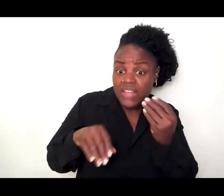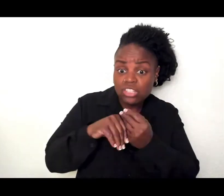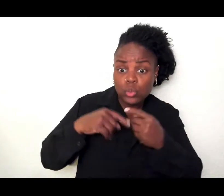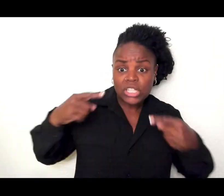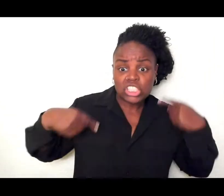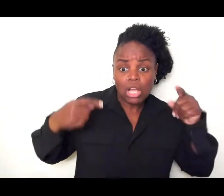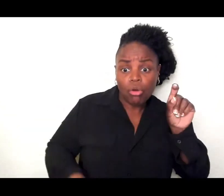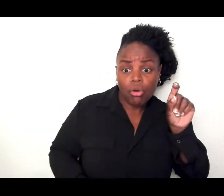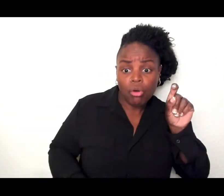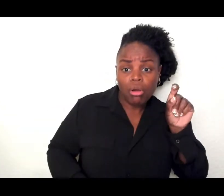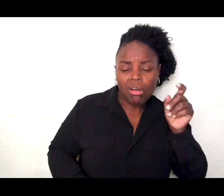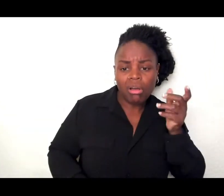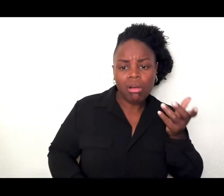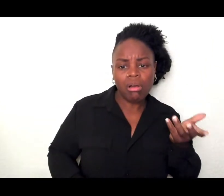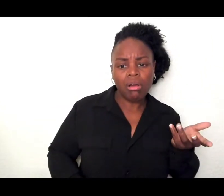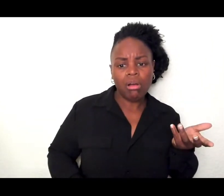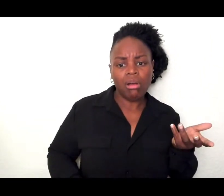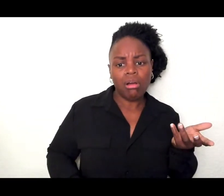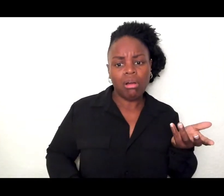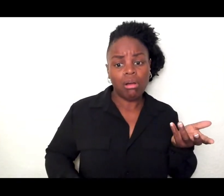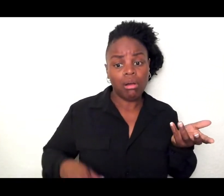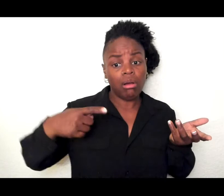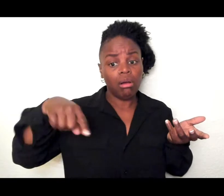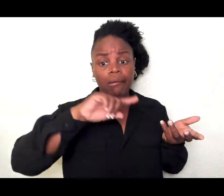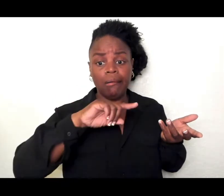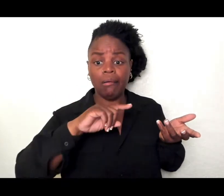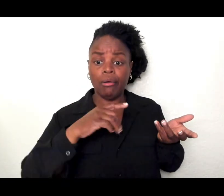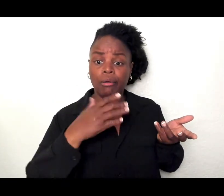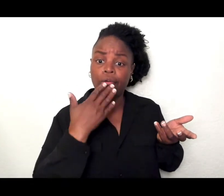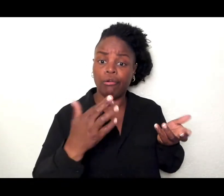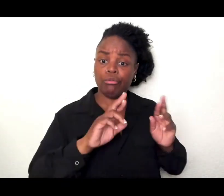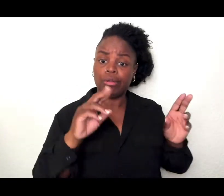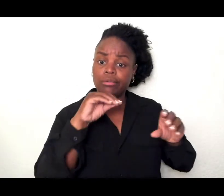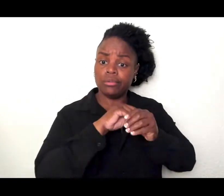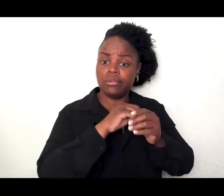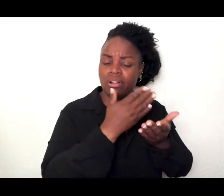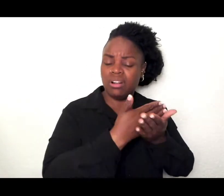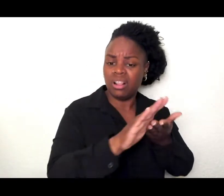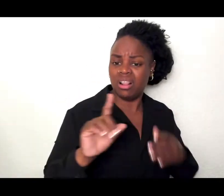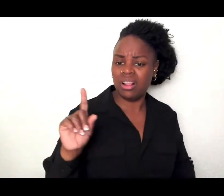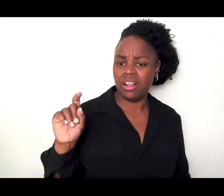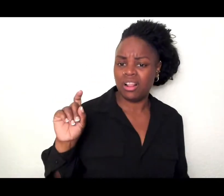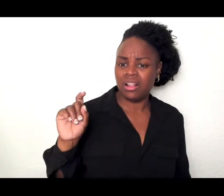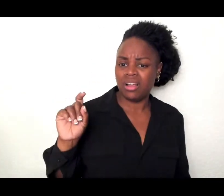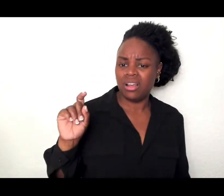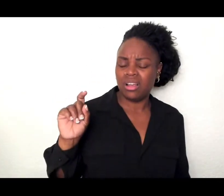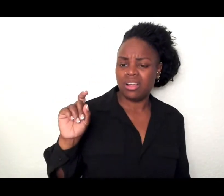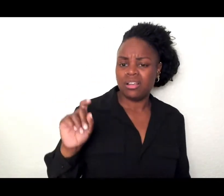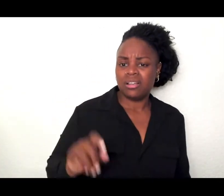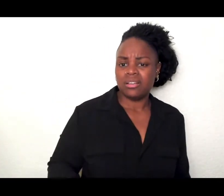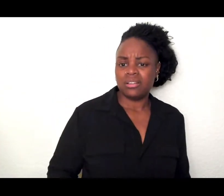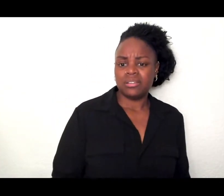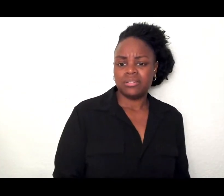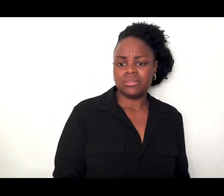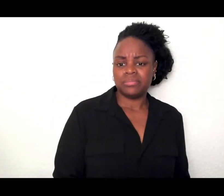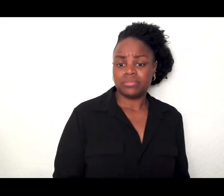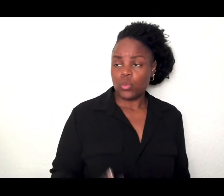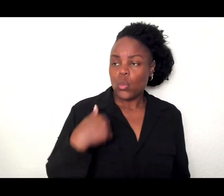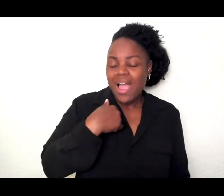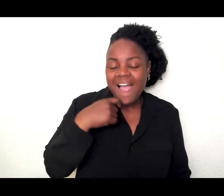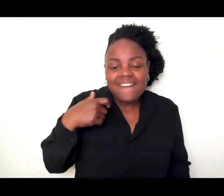an extra wheelchair? Do we have non-perishable goods stored away? Do